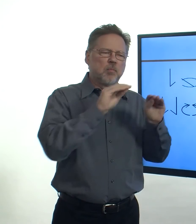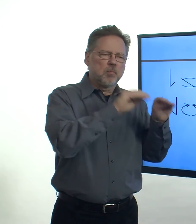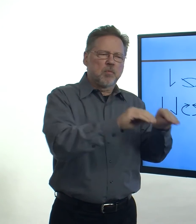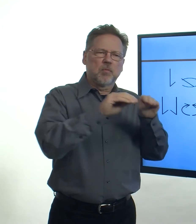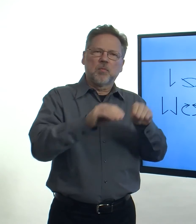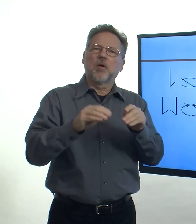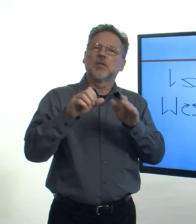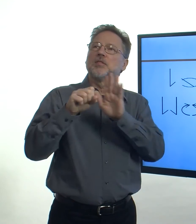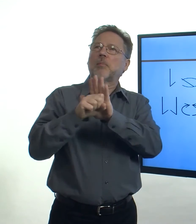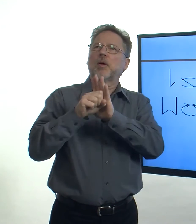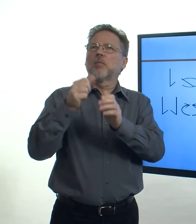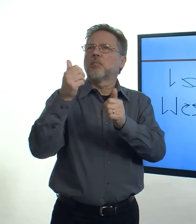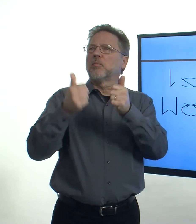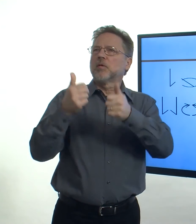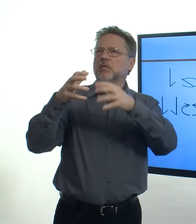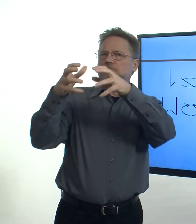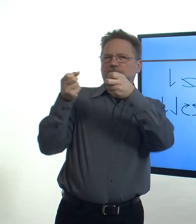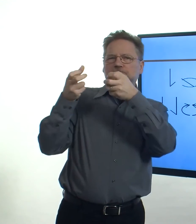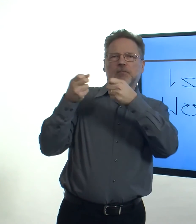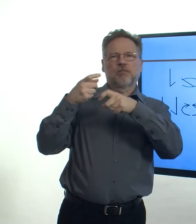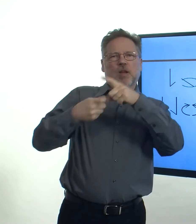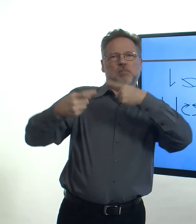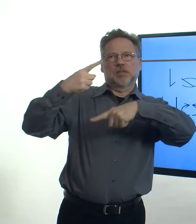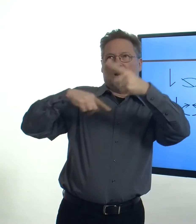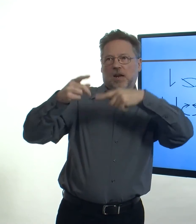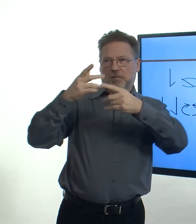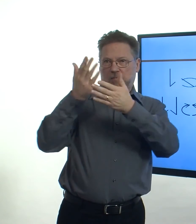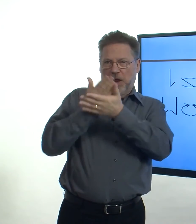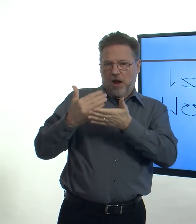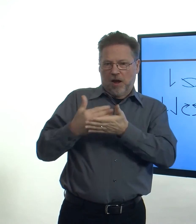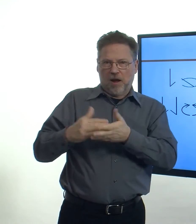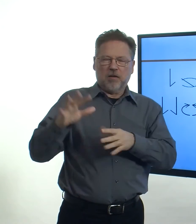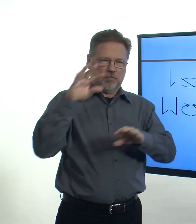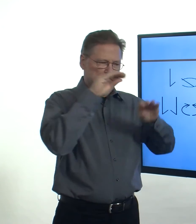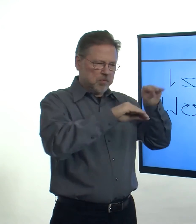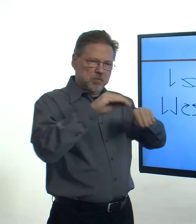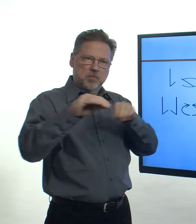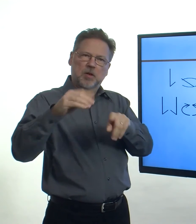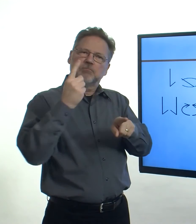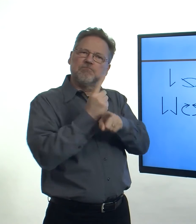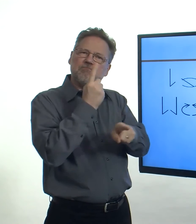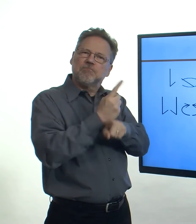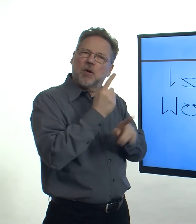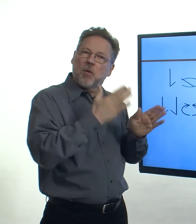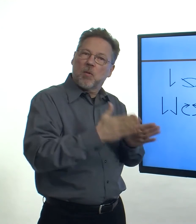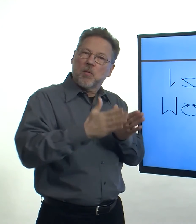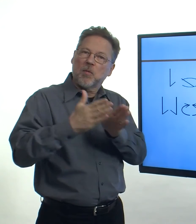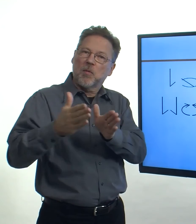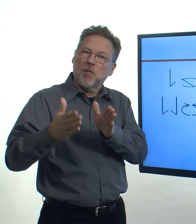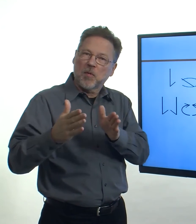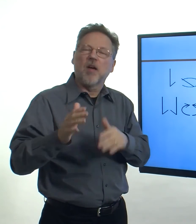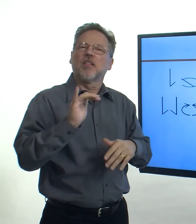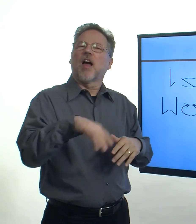were orthographic rules for how to organize symbols based on components of signs and how to use them in a consistent